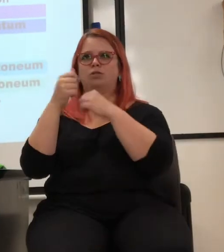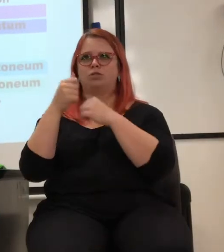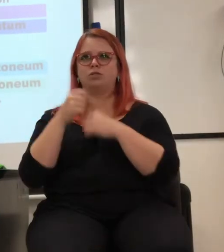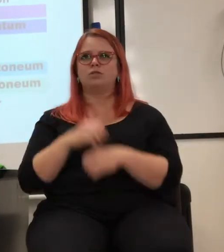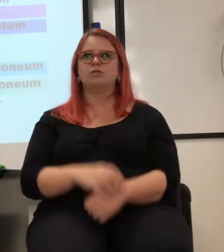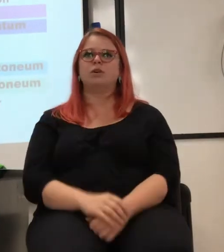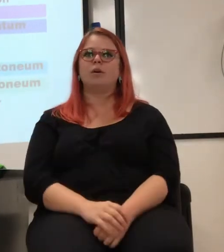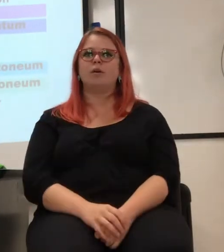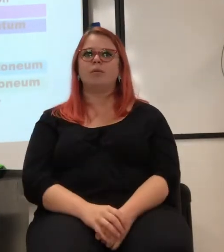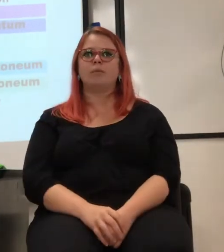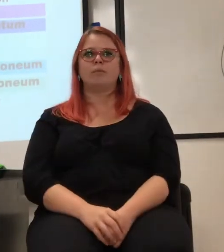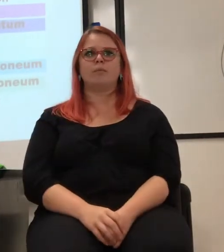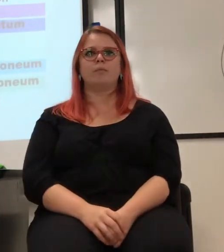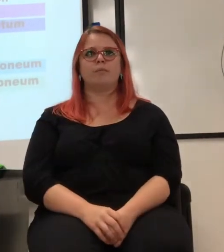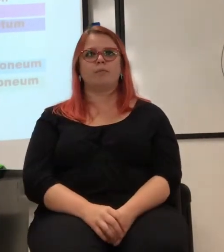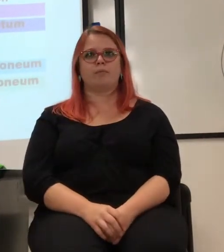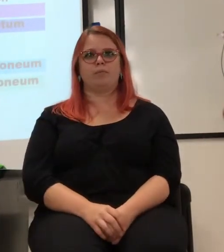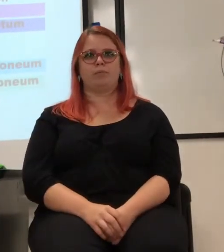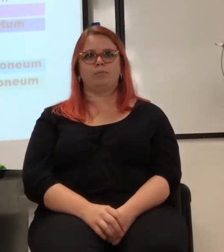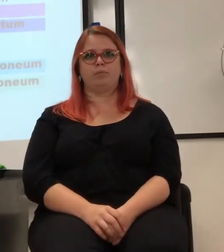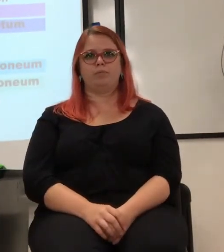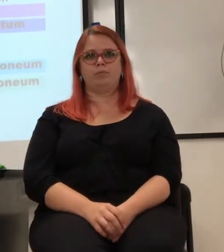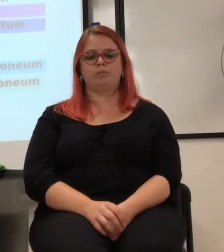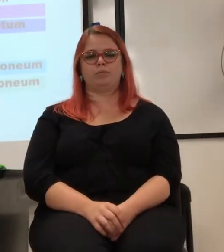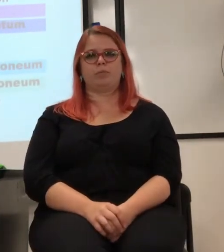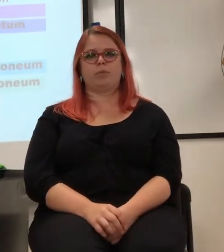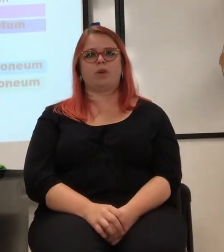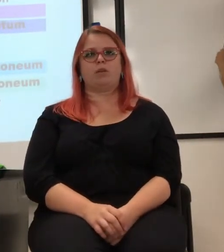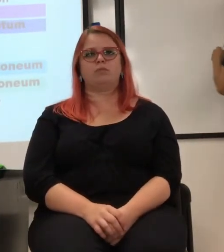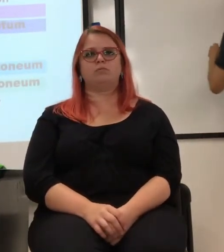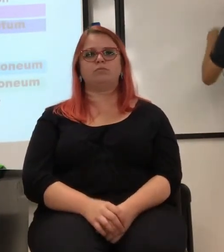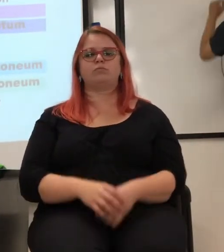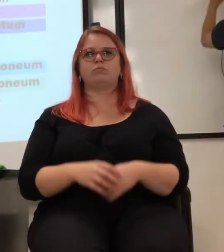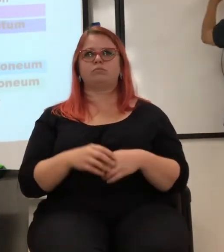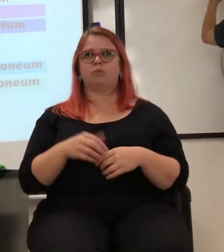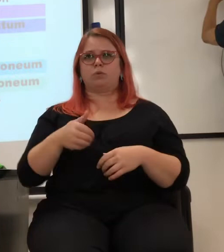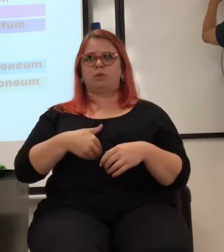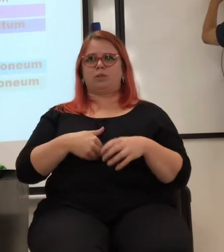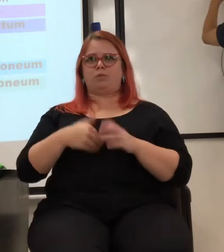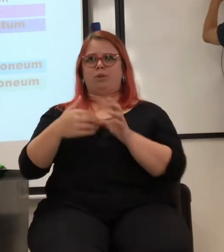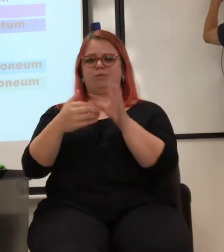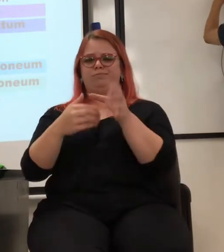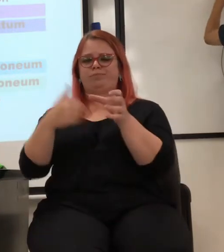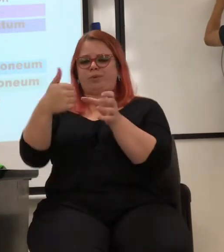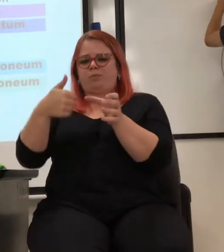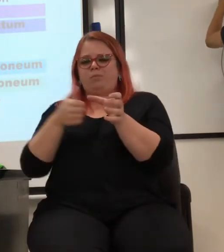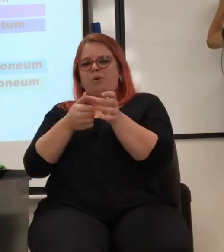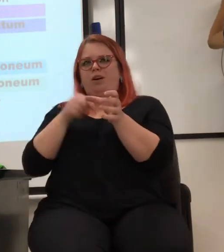And there's some space there. Because you got behind the stomach,